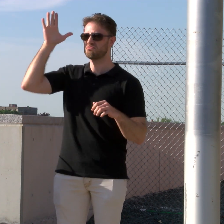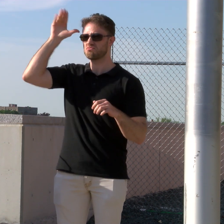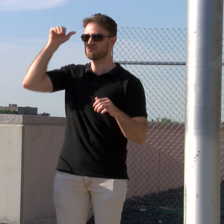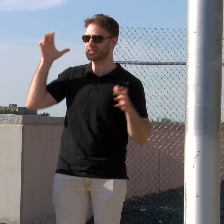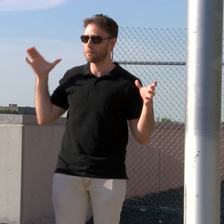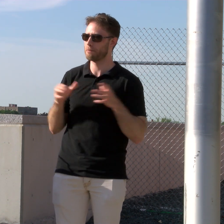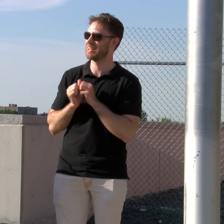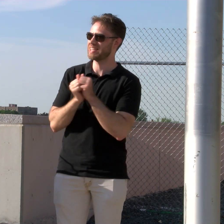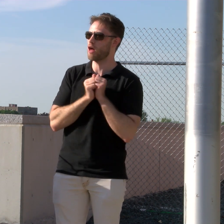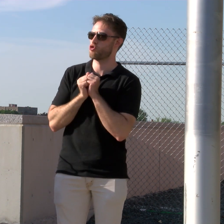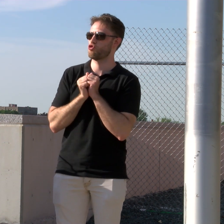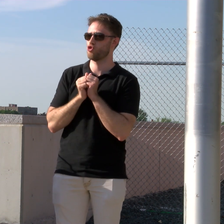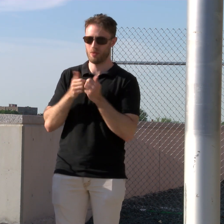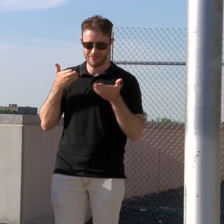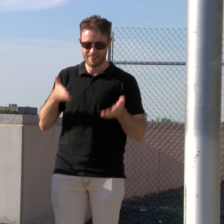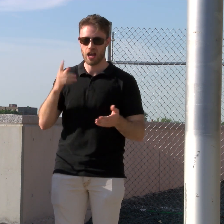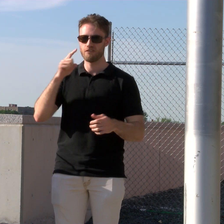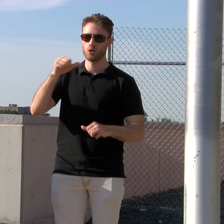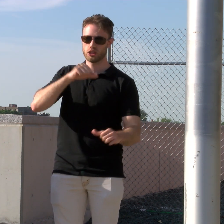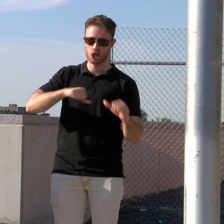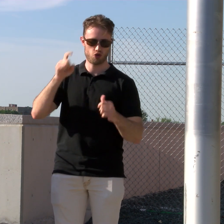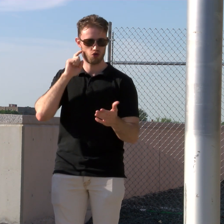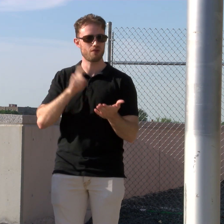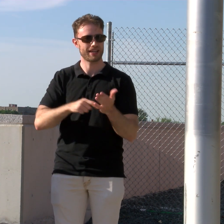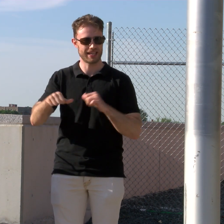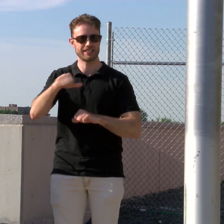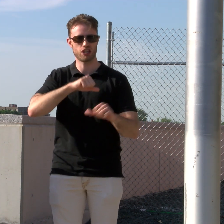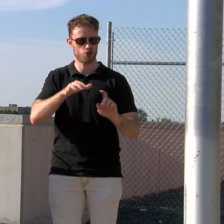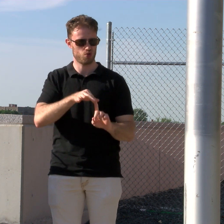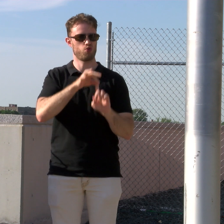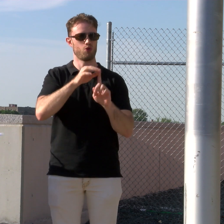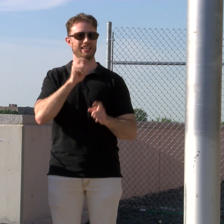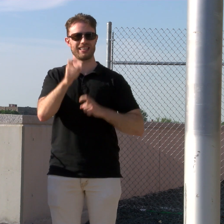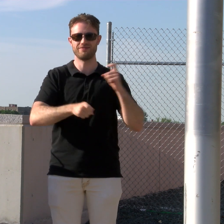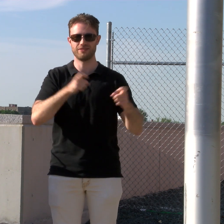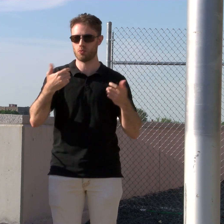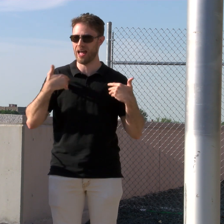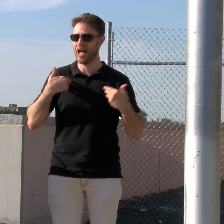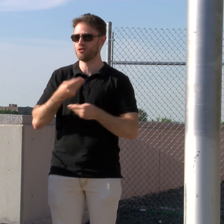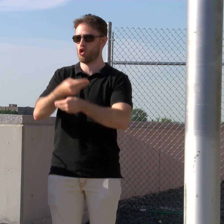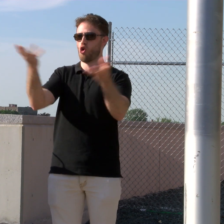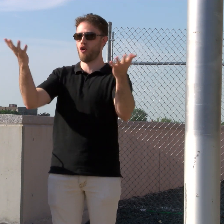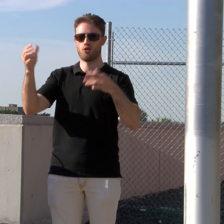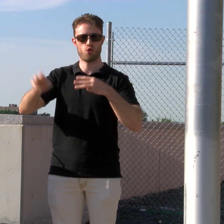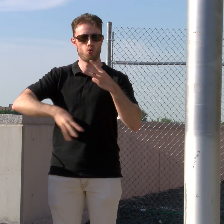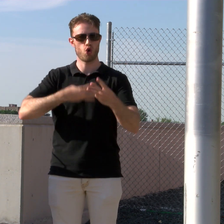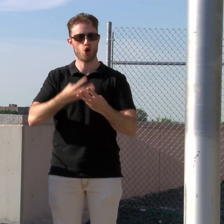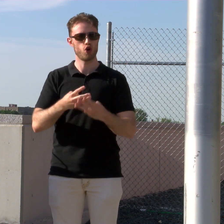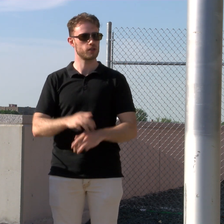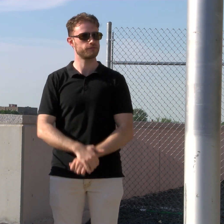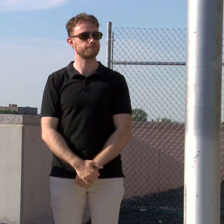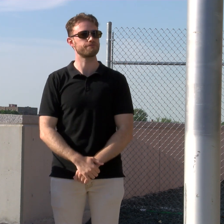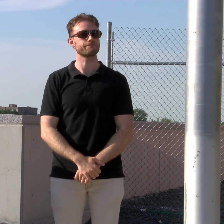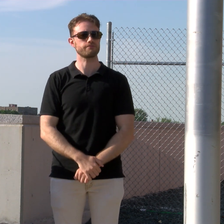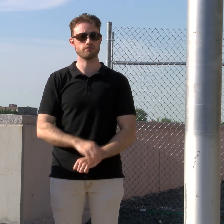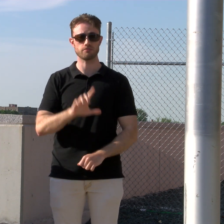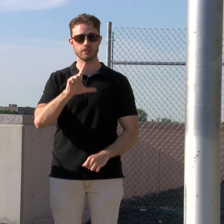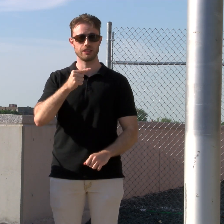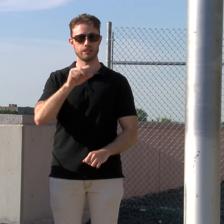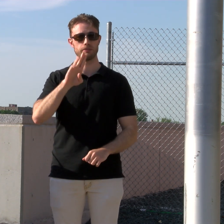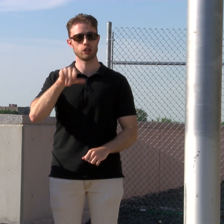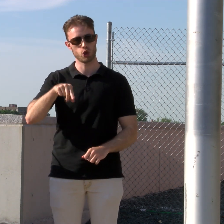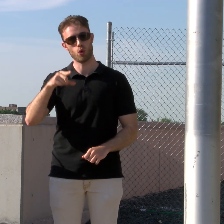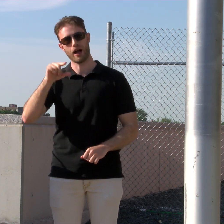there for each other and recognize each other and the unique gifts that we have to offer the world. The